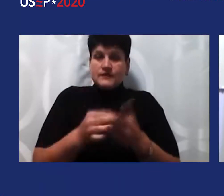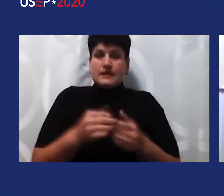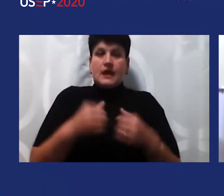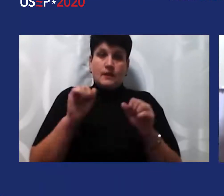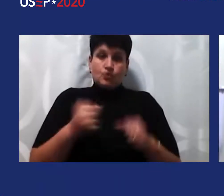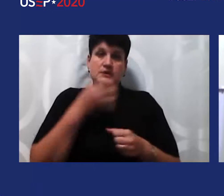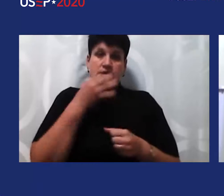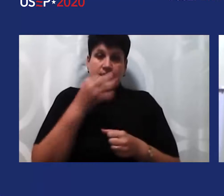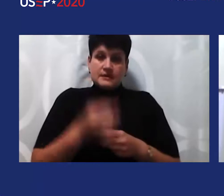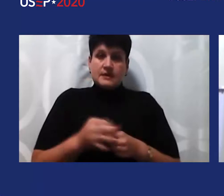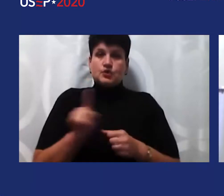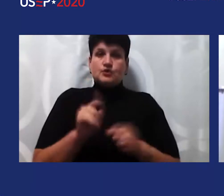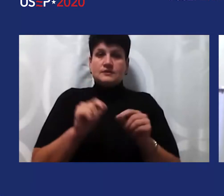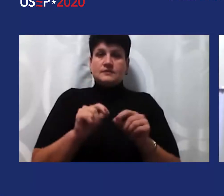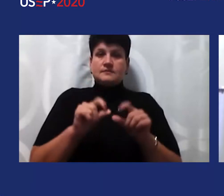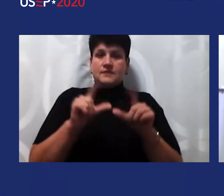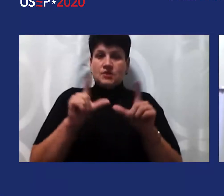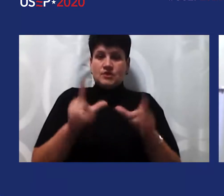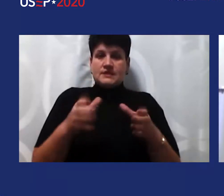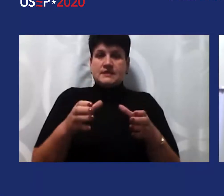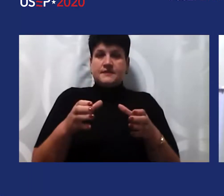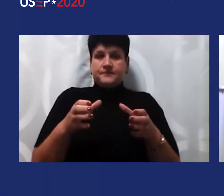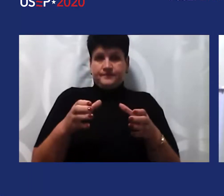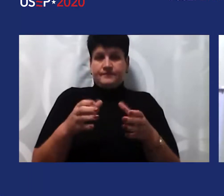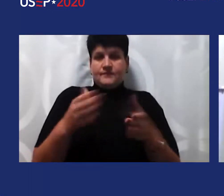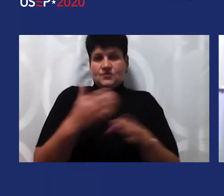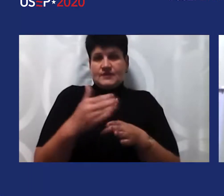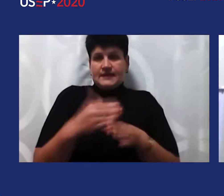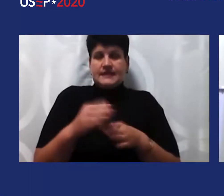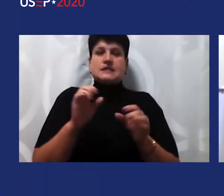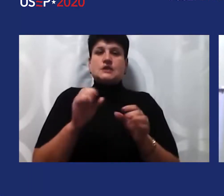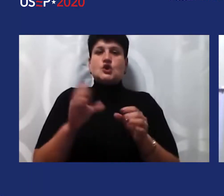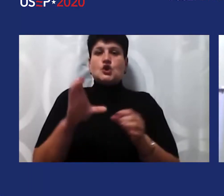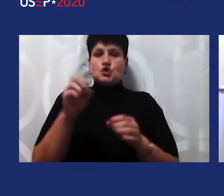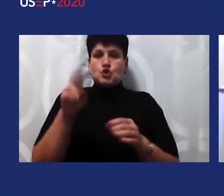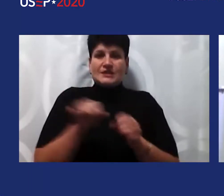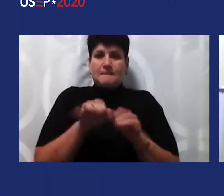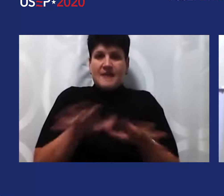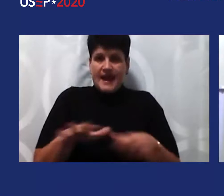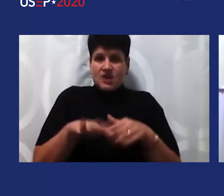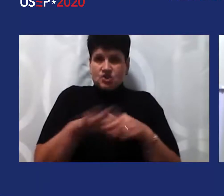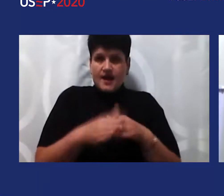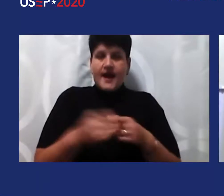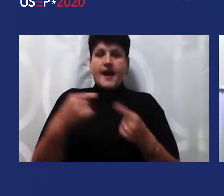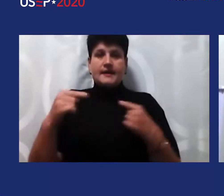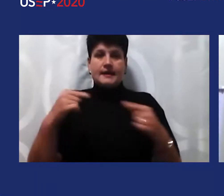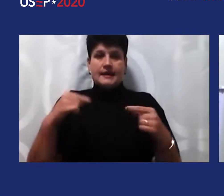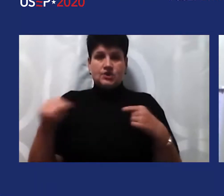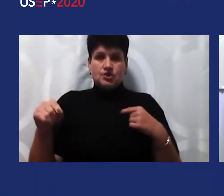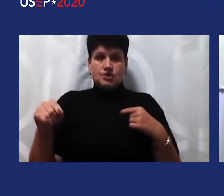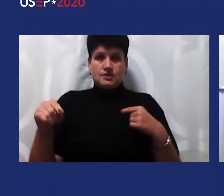financial reports, and we expect them to file their final financial